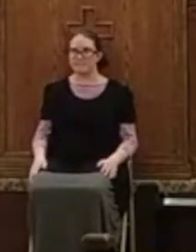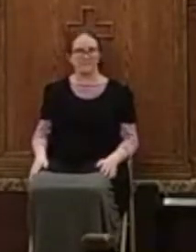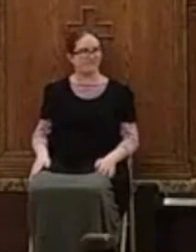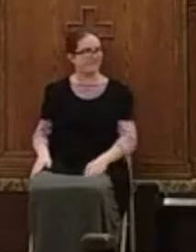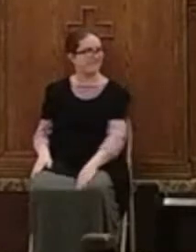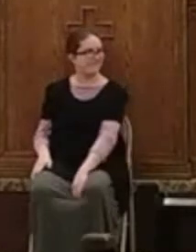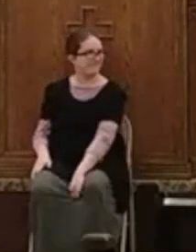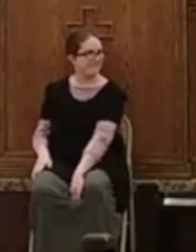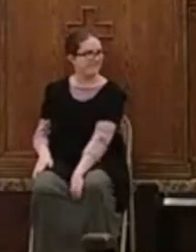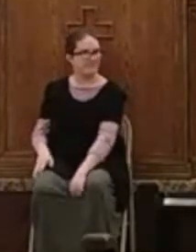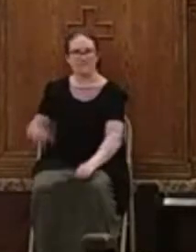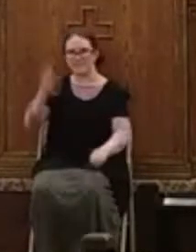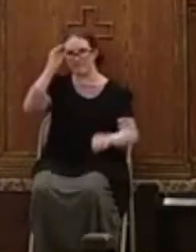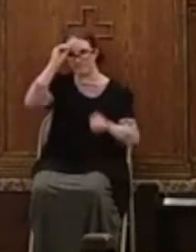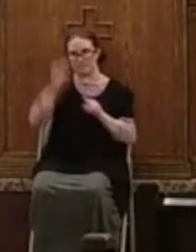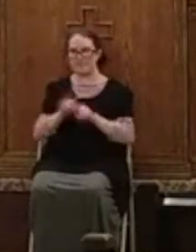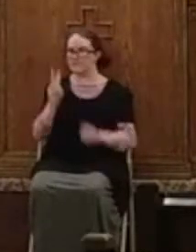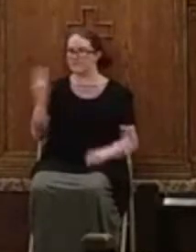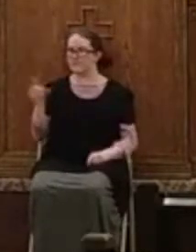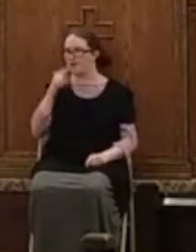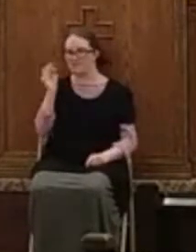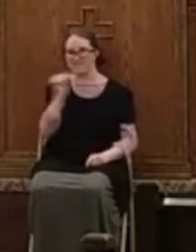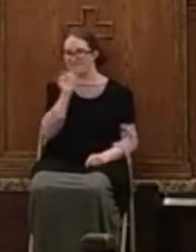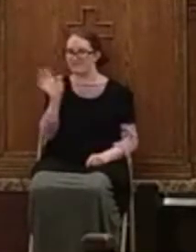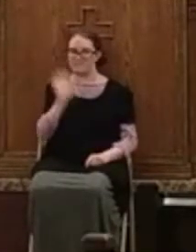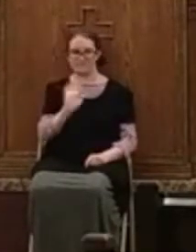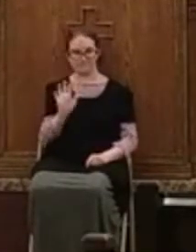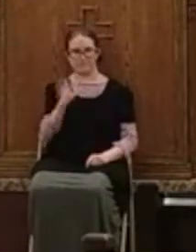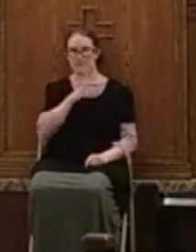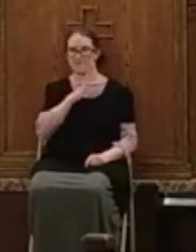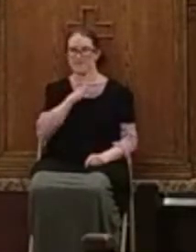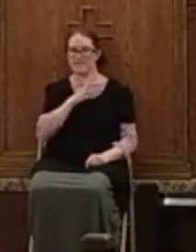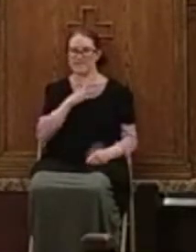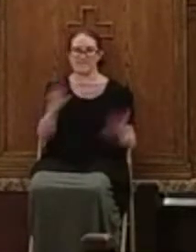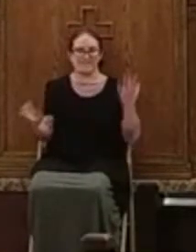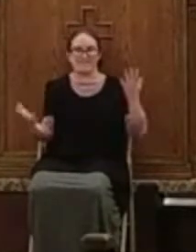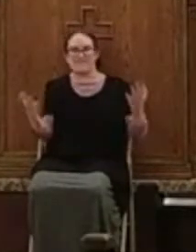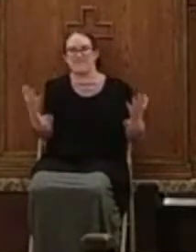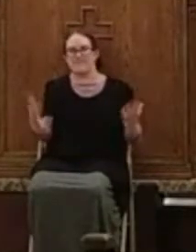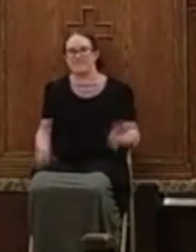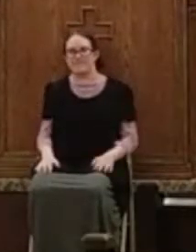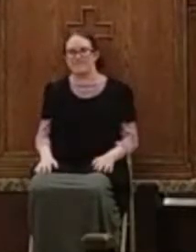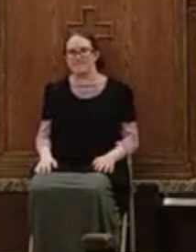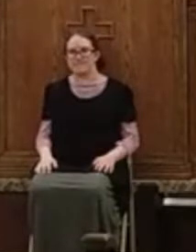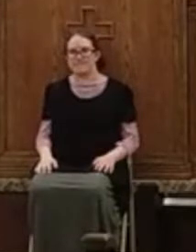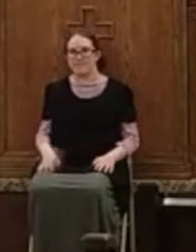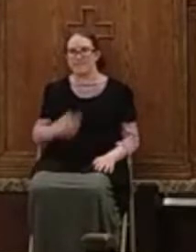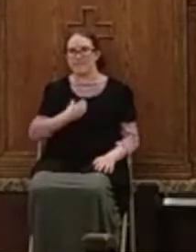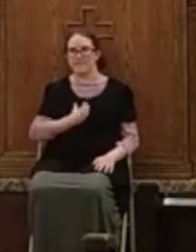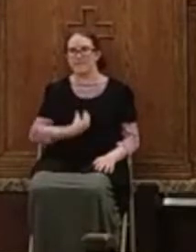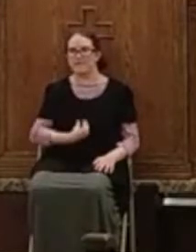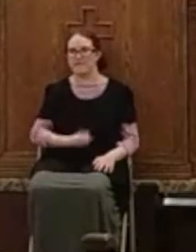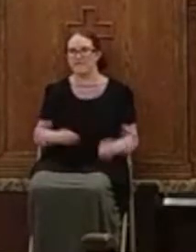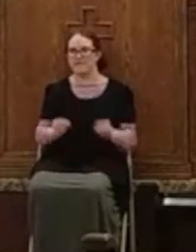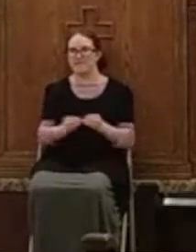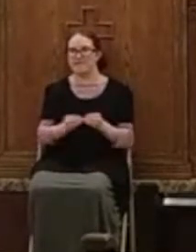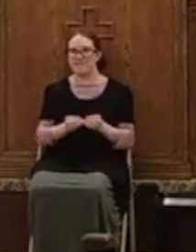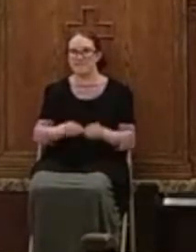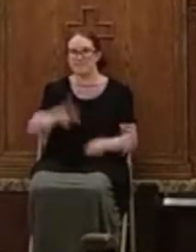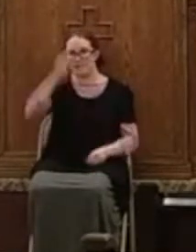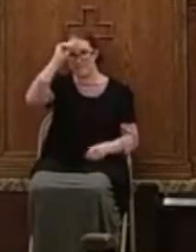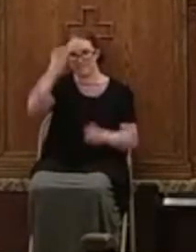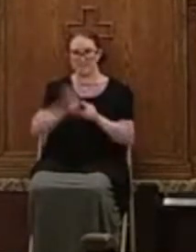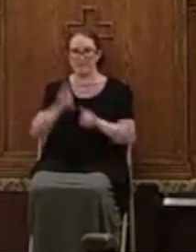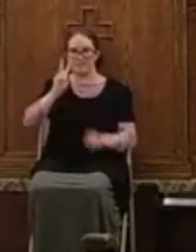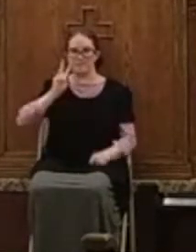Amen. Brother West said, don't worry about it. Hallelujah. Y'all may not. Y'all may be hungrier than Brother West is.